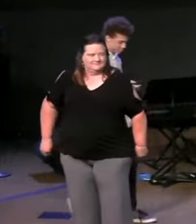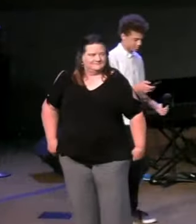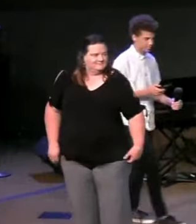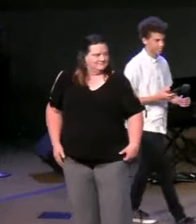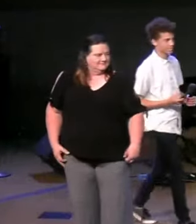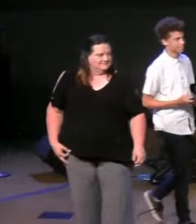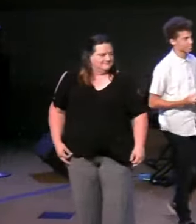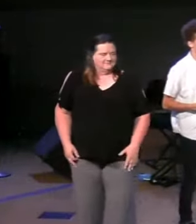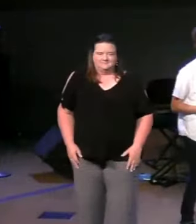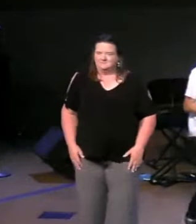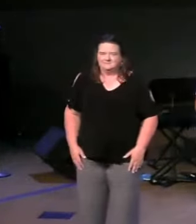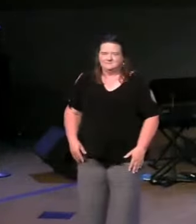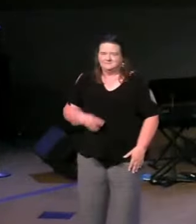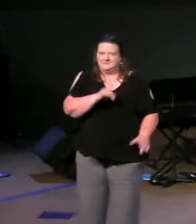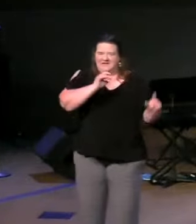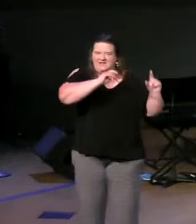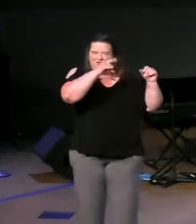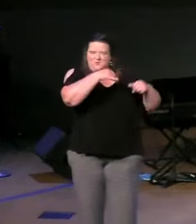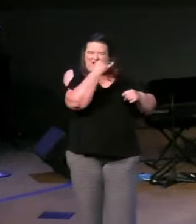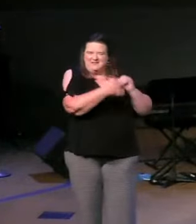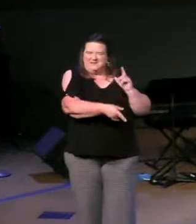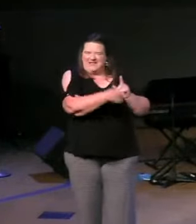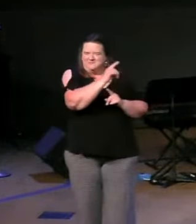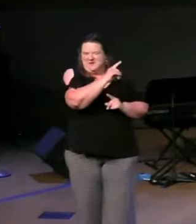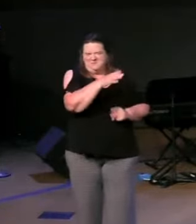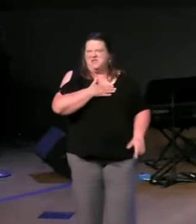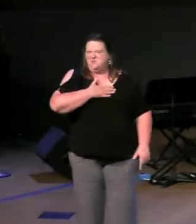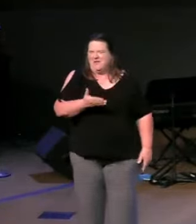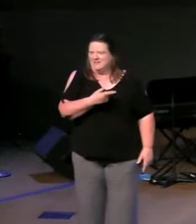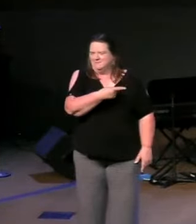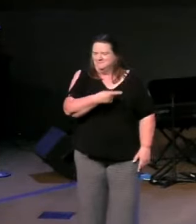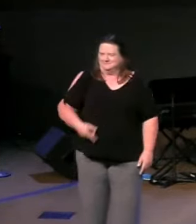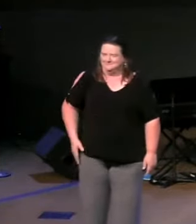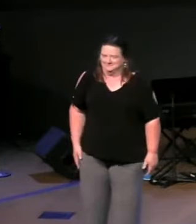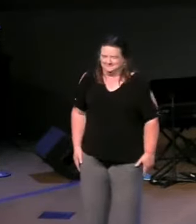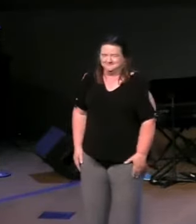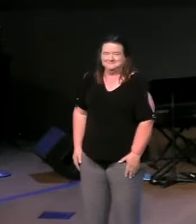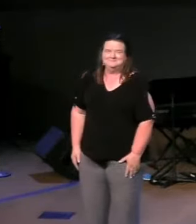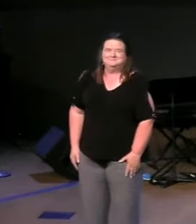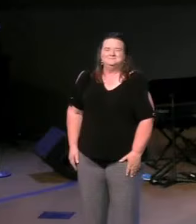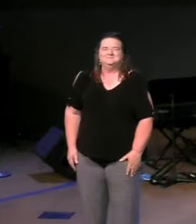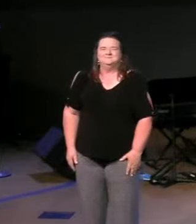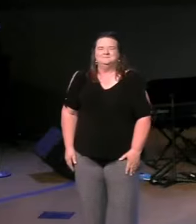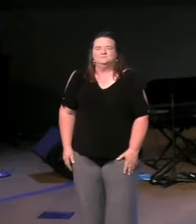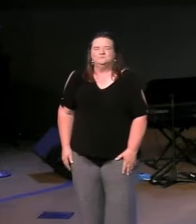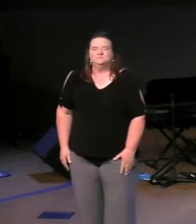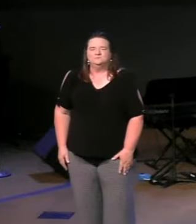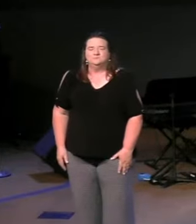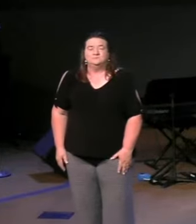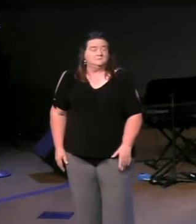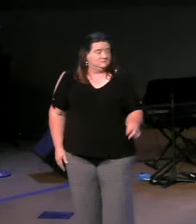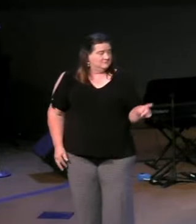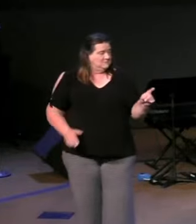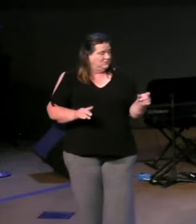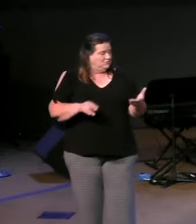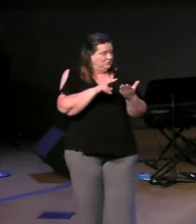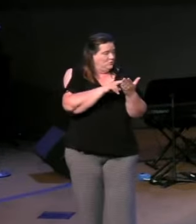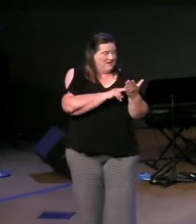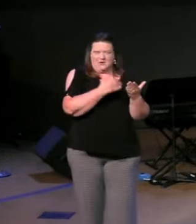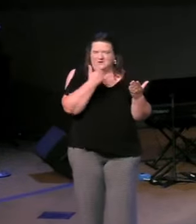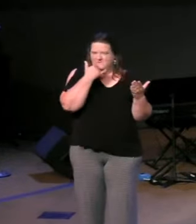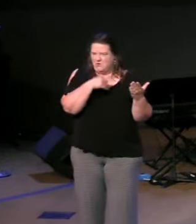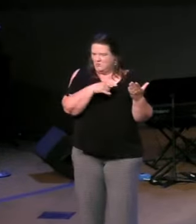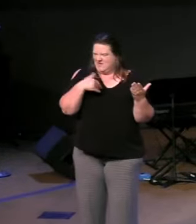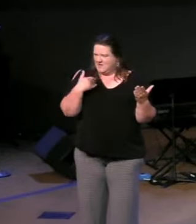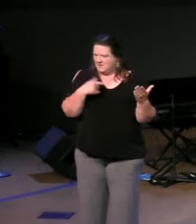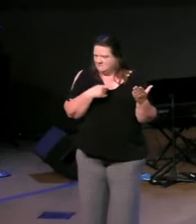Thanks. I kind of sprung this on him last minute, too, but he's always willing to read it. So, you got it on your phone there? I believe